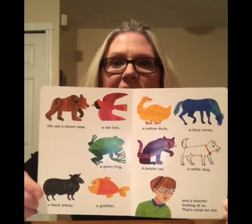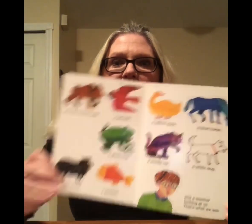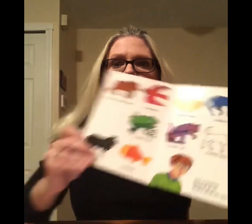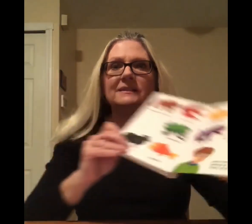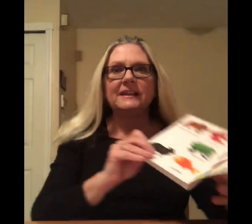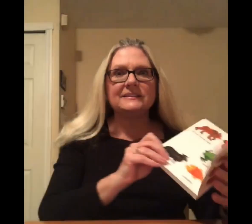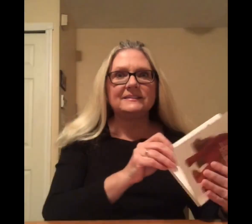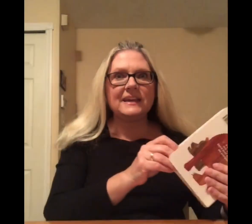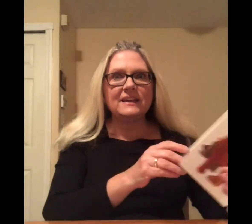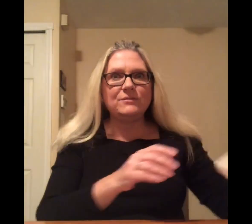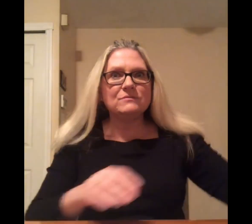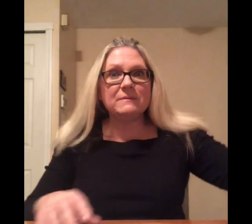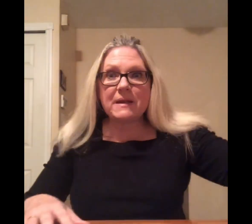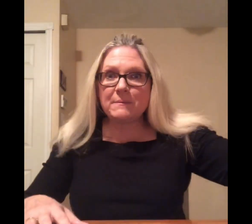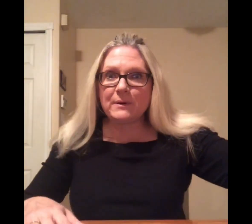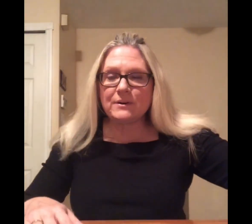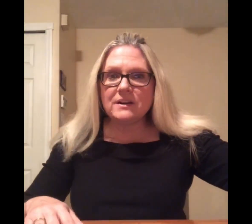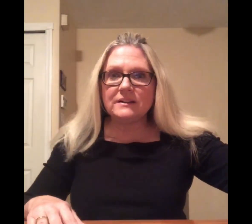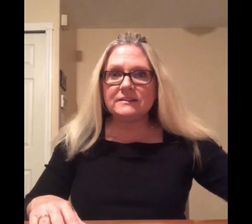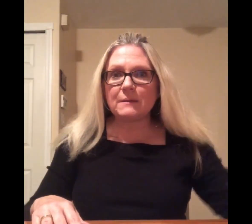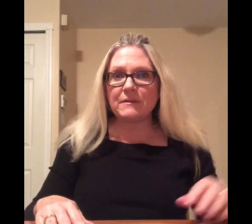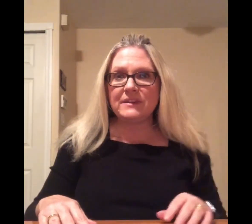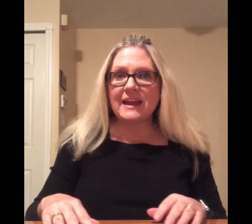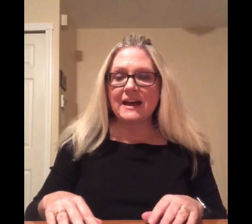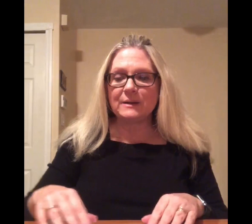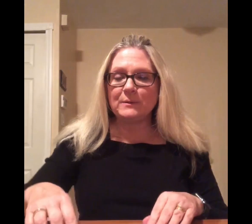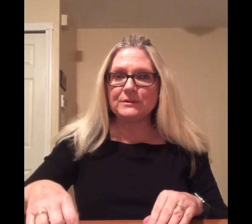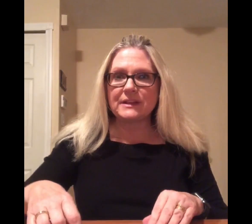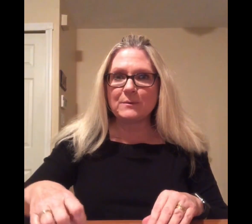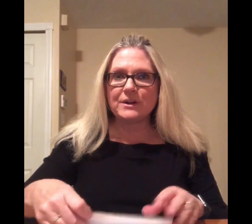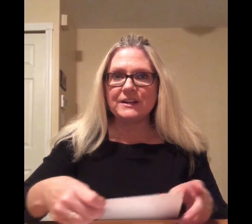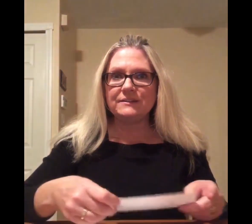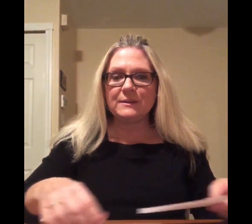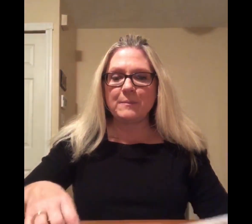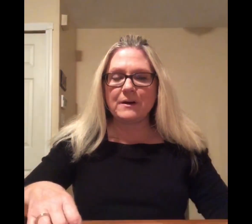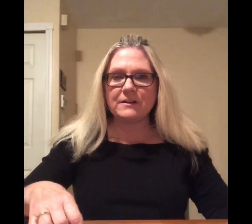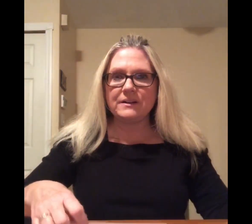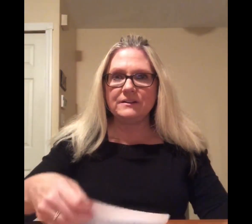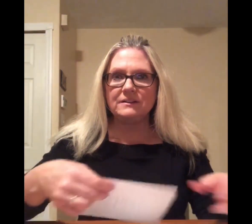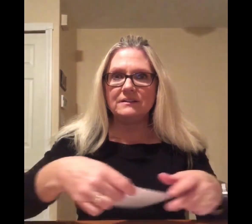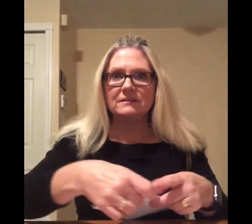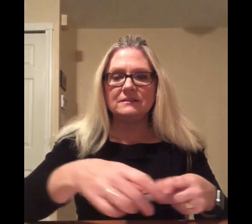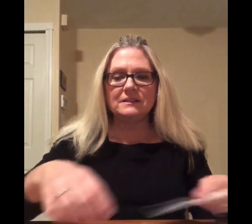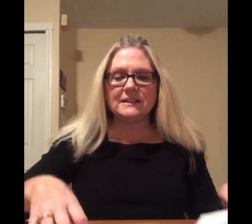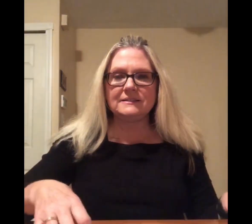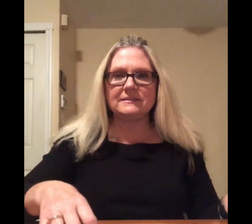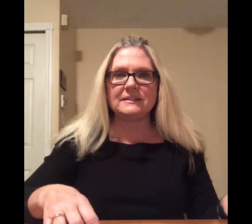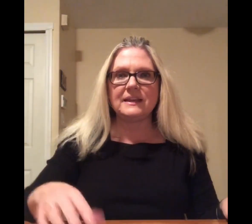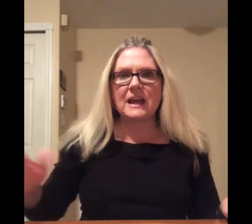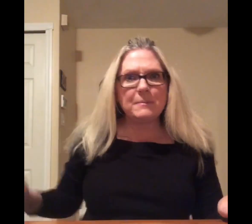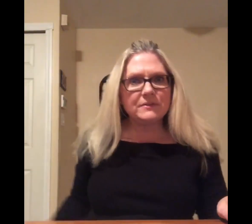And let's see if you remember some of the animals that were in the book. Let's see. How about this